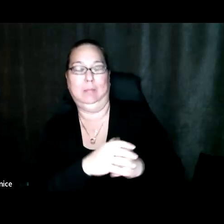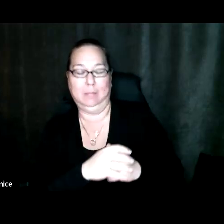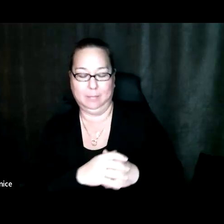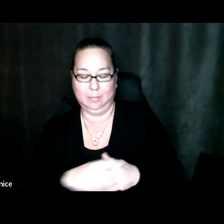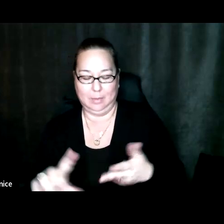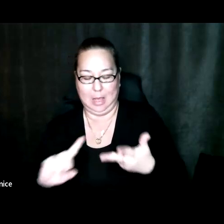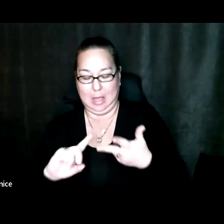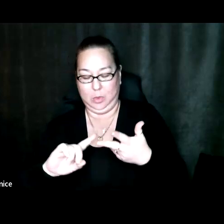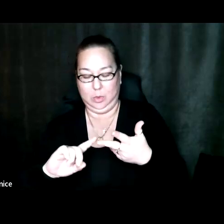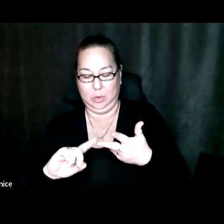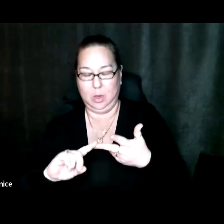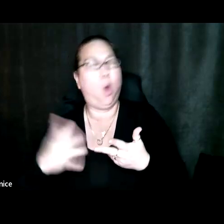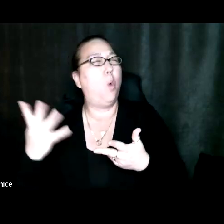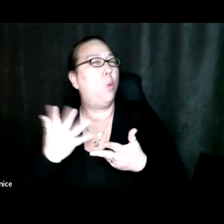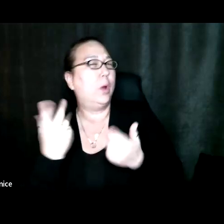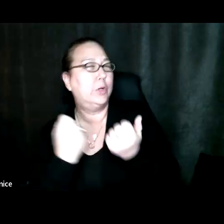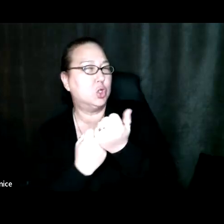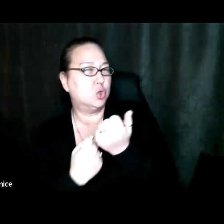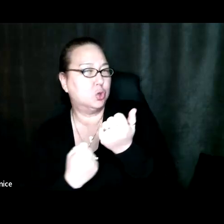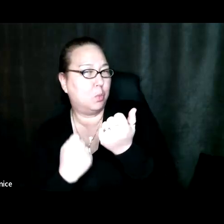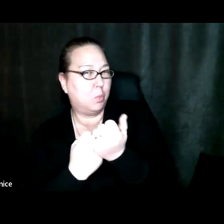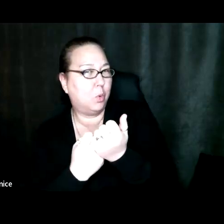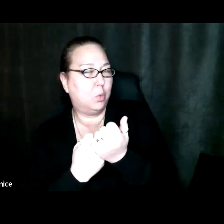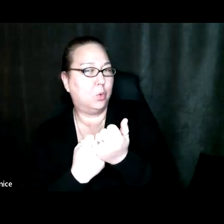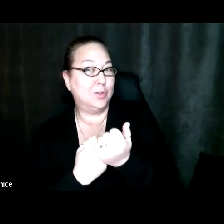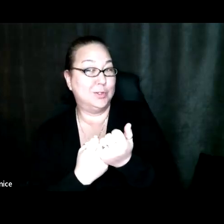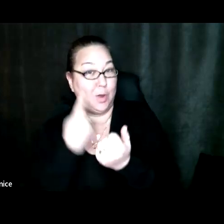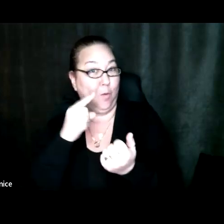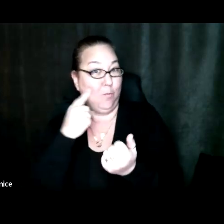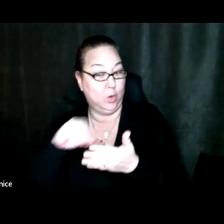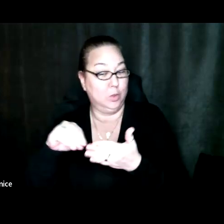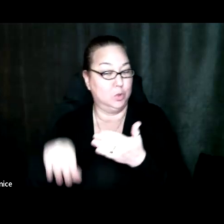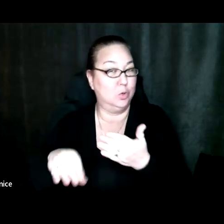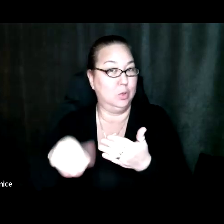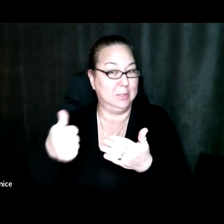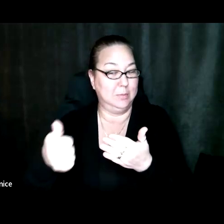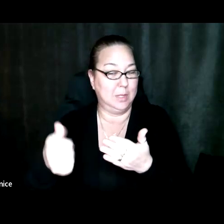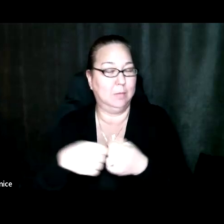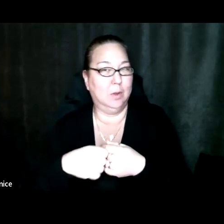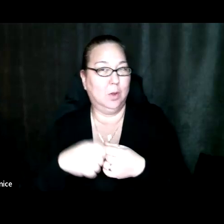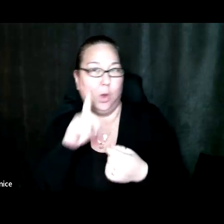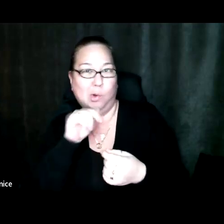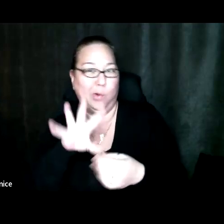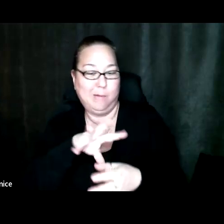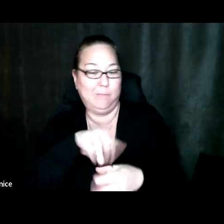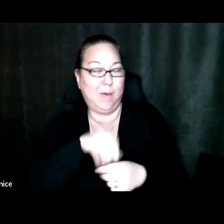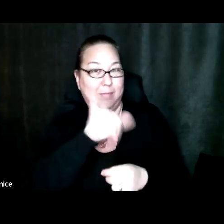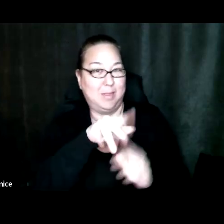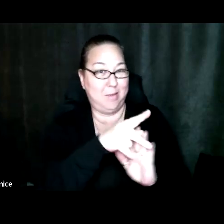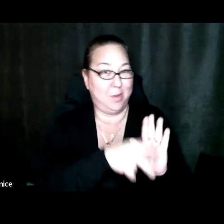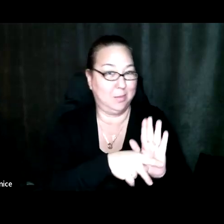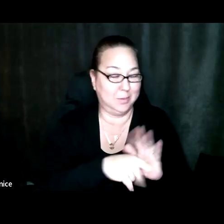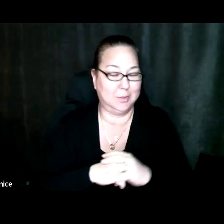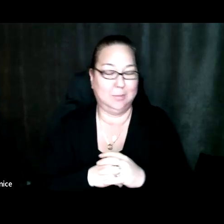what are the supports for the students who are part of that policy.